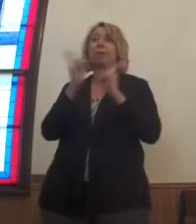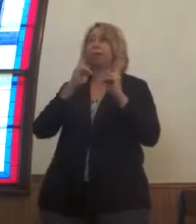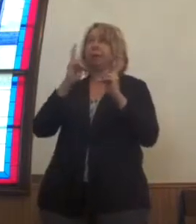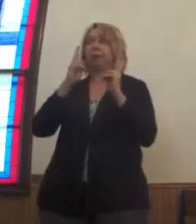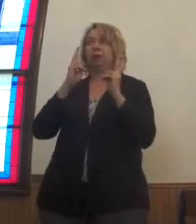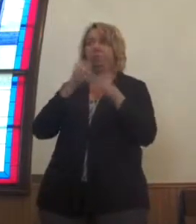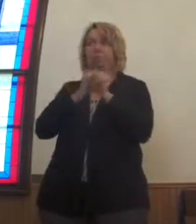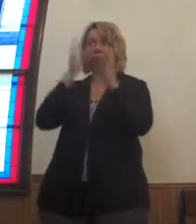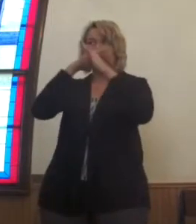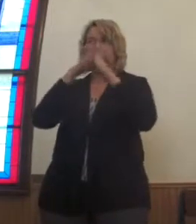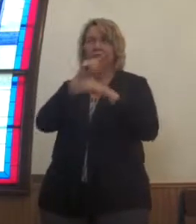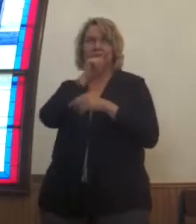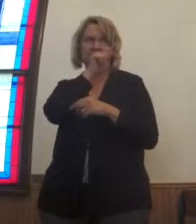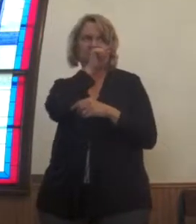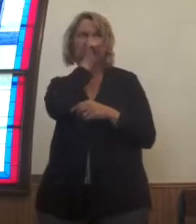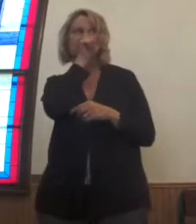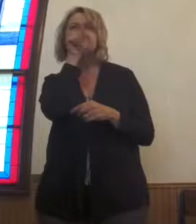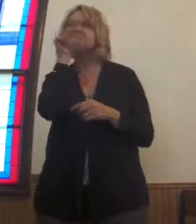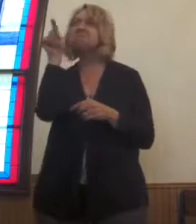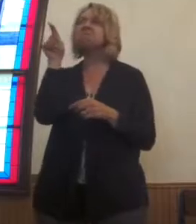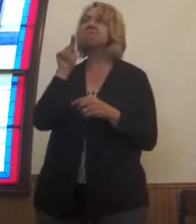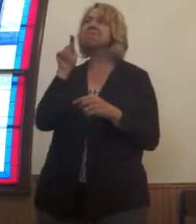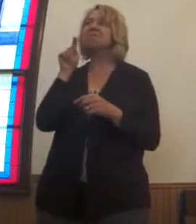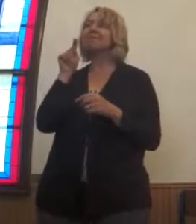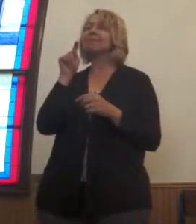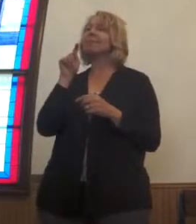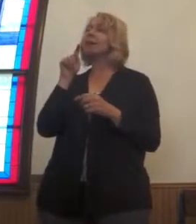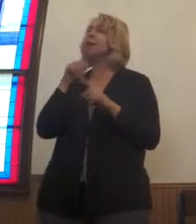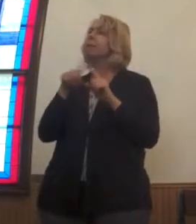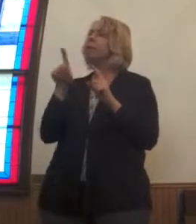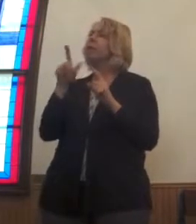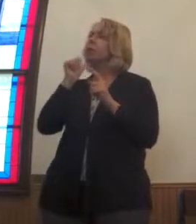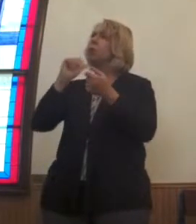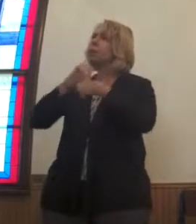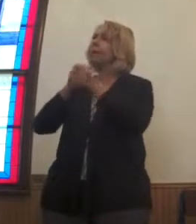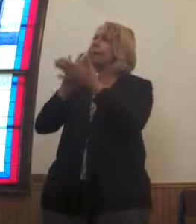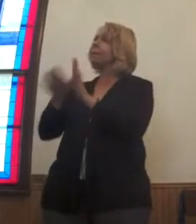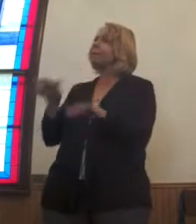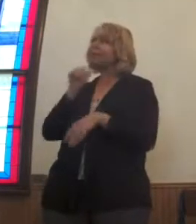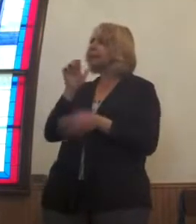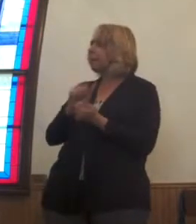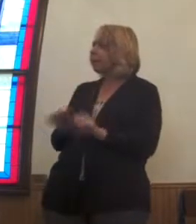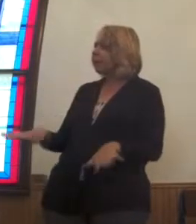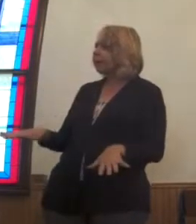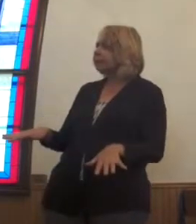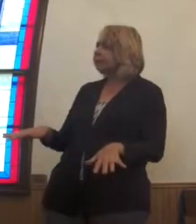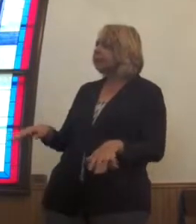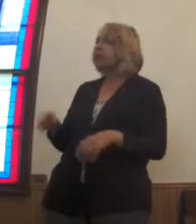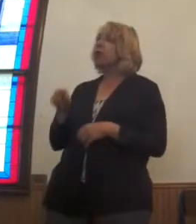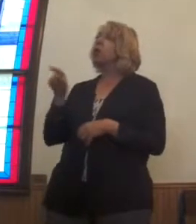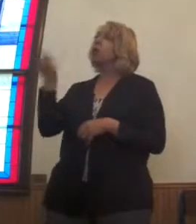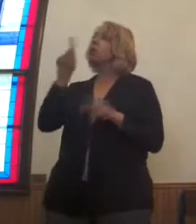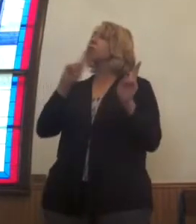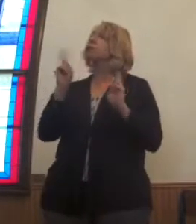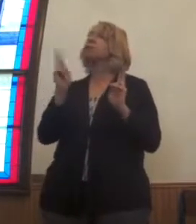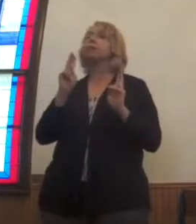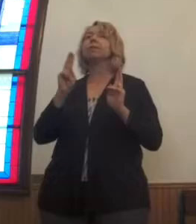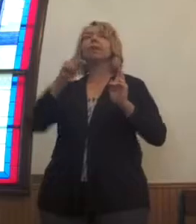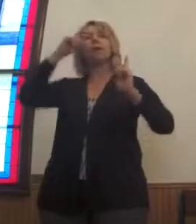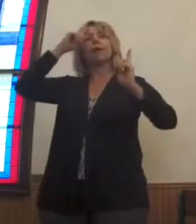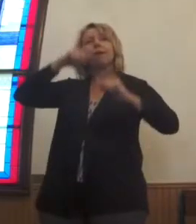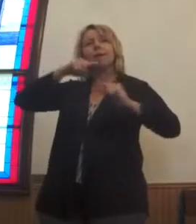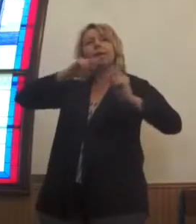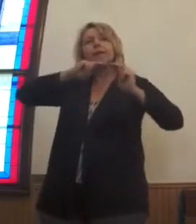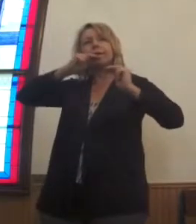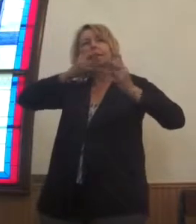here, not the peacemakers. Blessed are the compromisers, not the